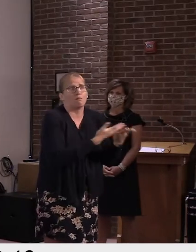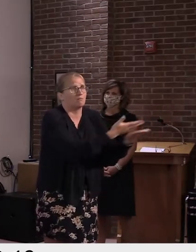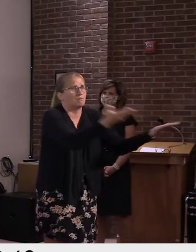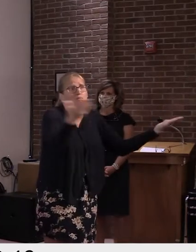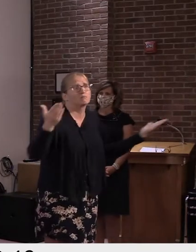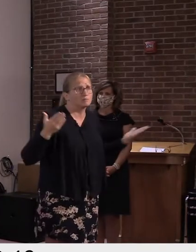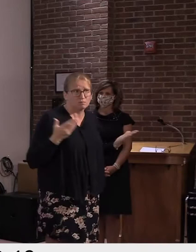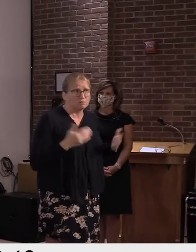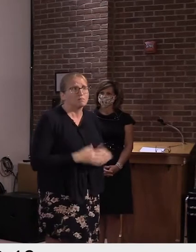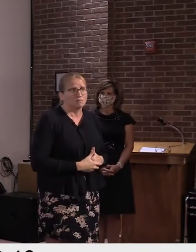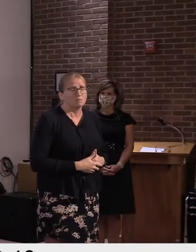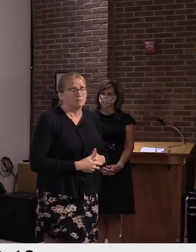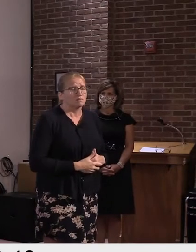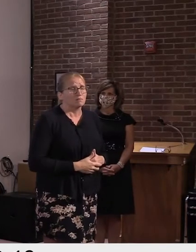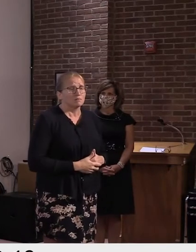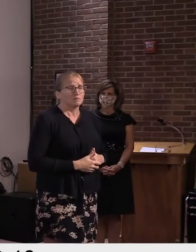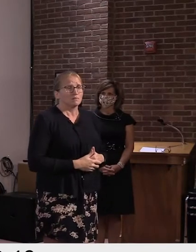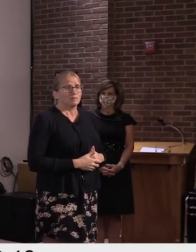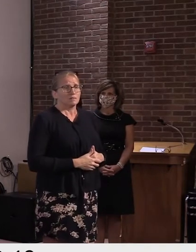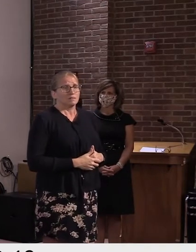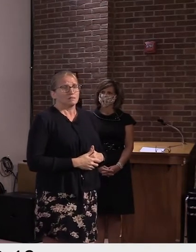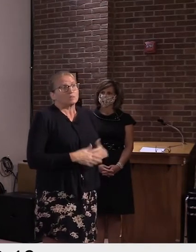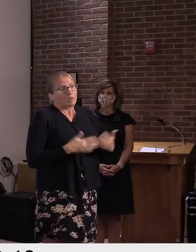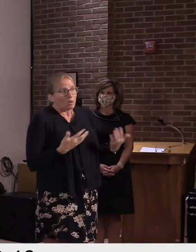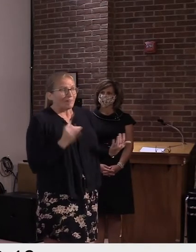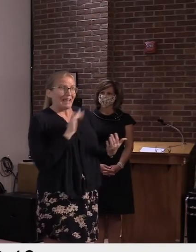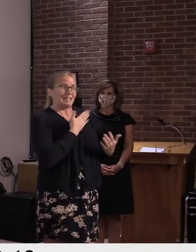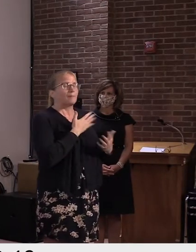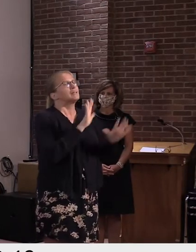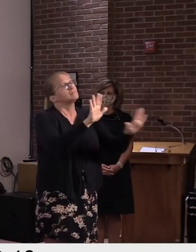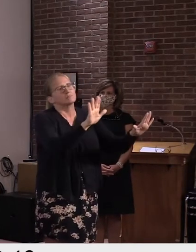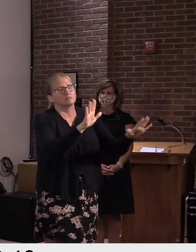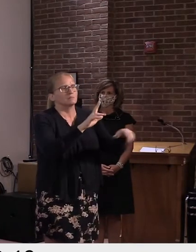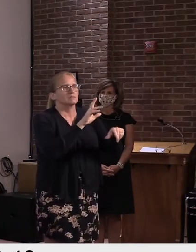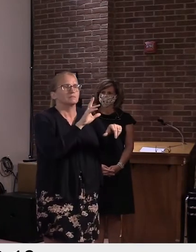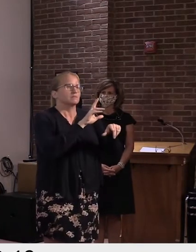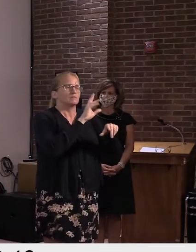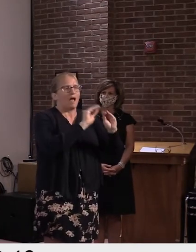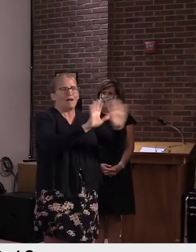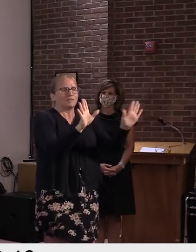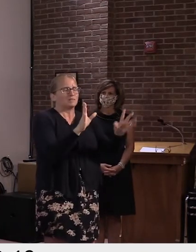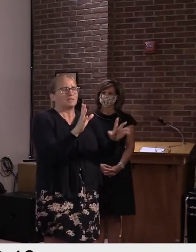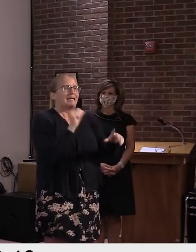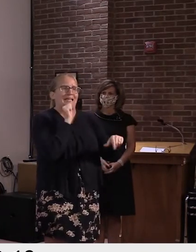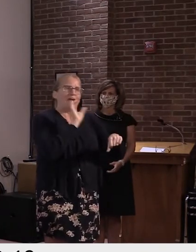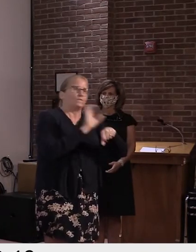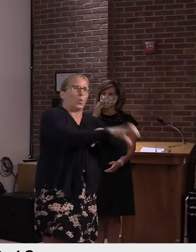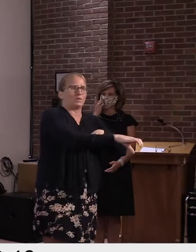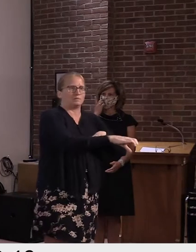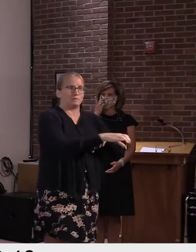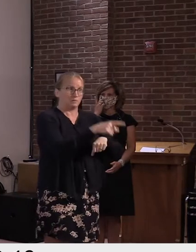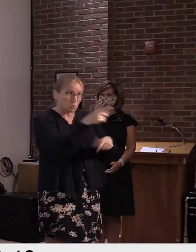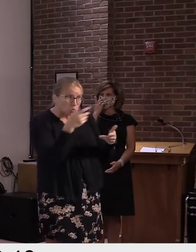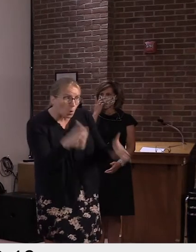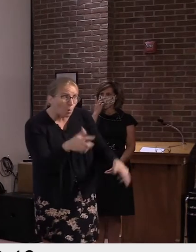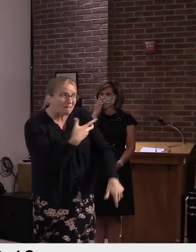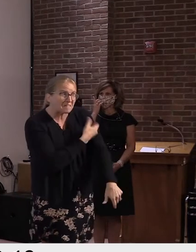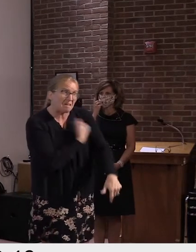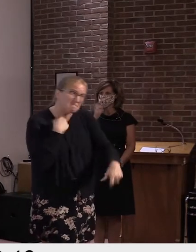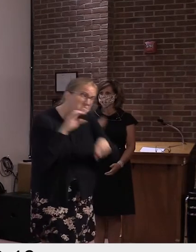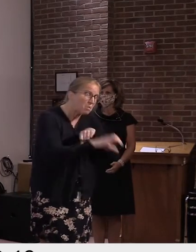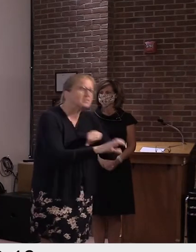from it. And so that would obviously not force anyone to have a vaccine who doesn't choose to do so, but at the same